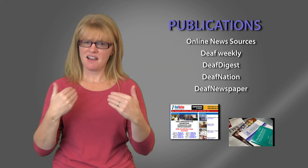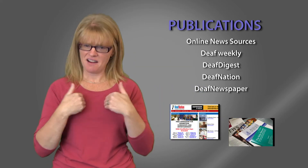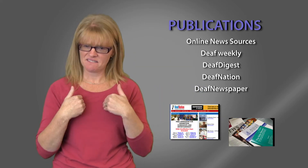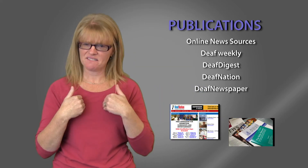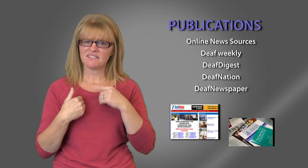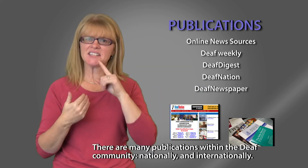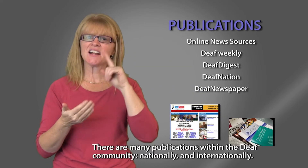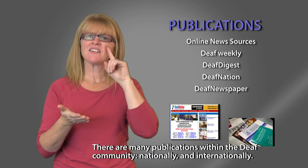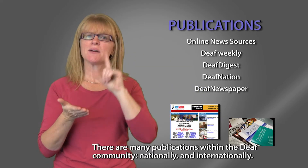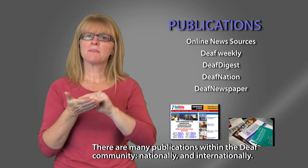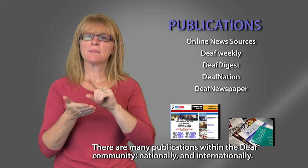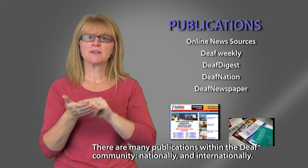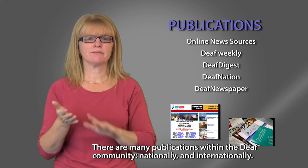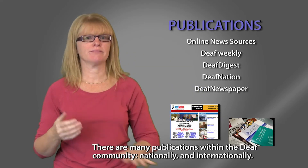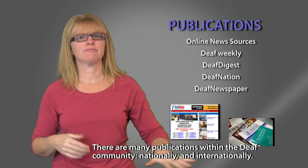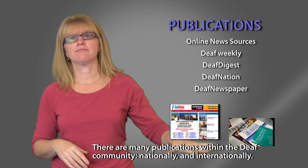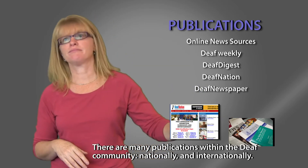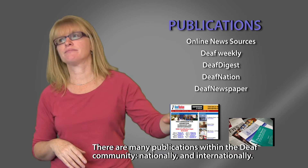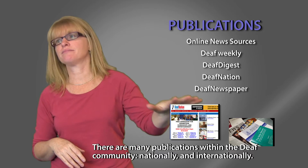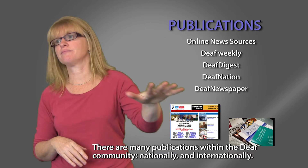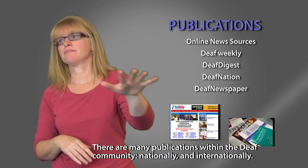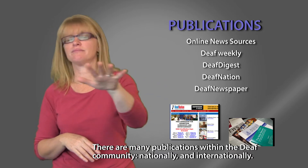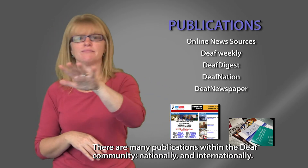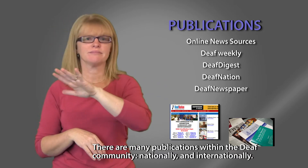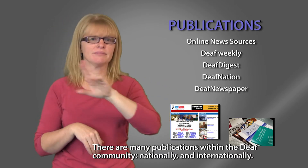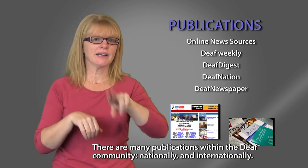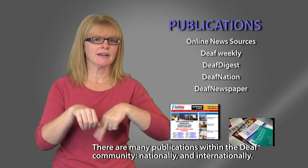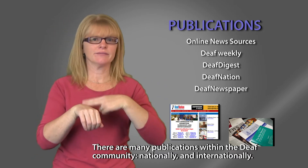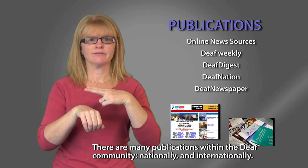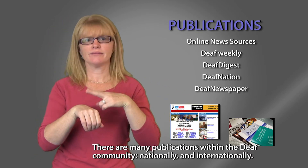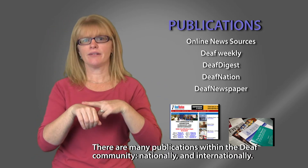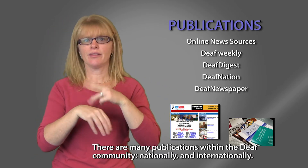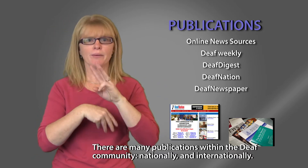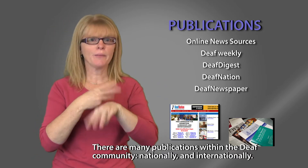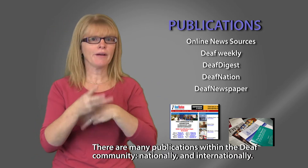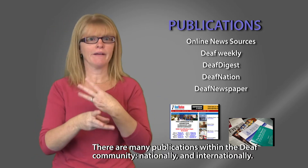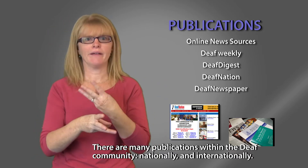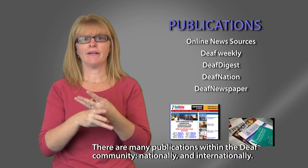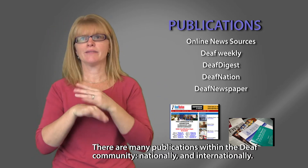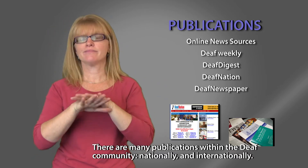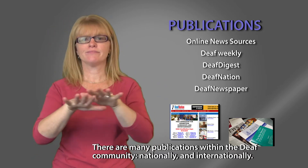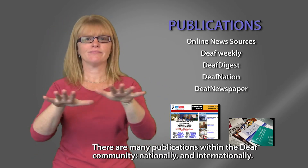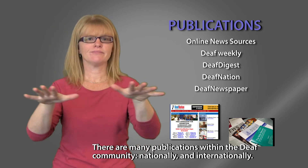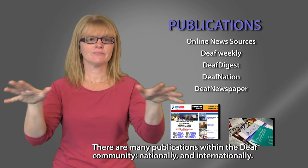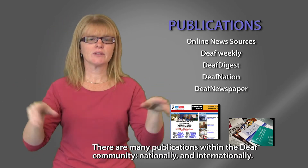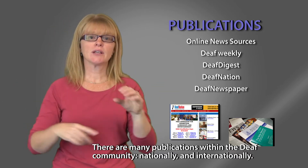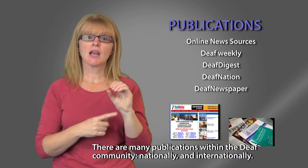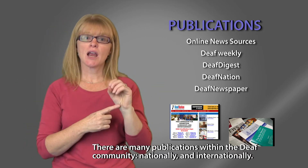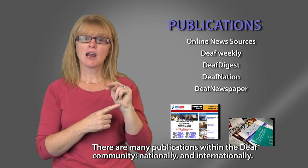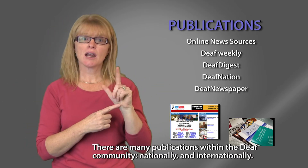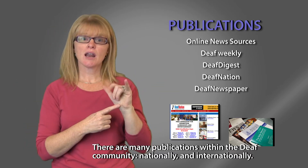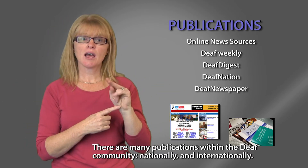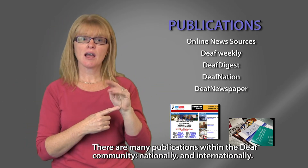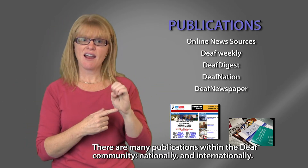There are many publications within the Deaf community, nationally and internationally.